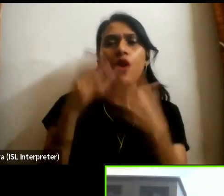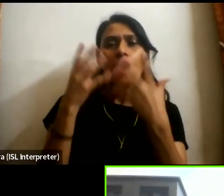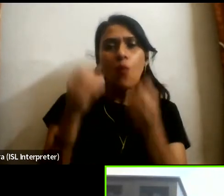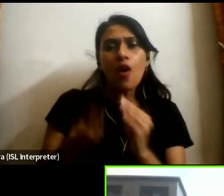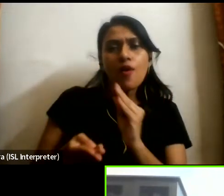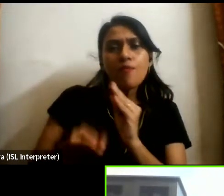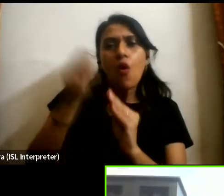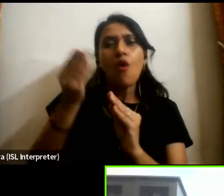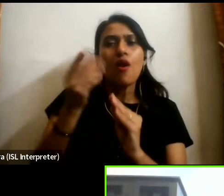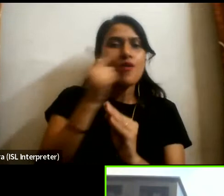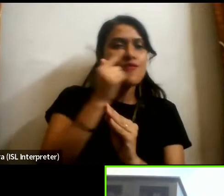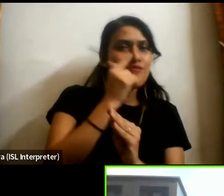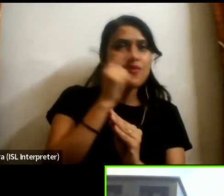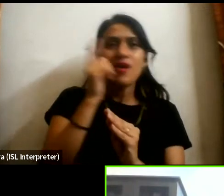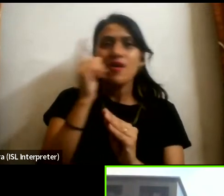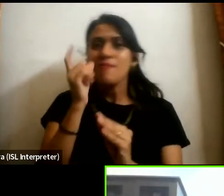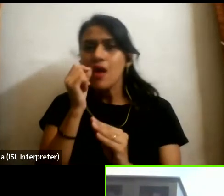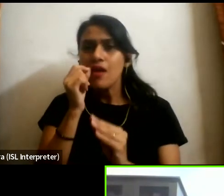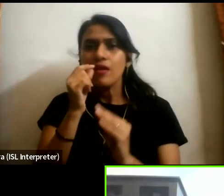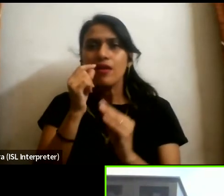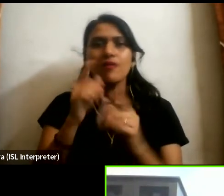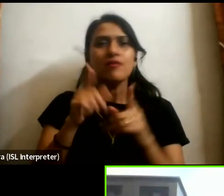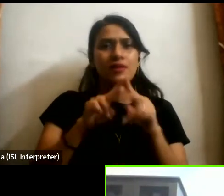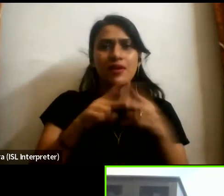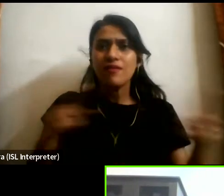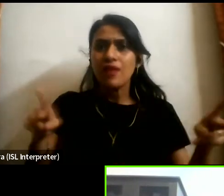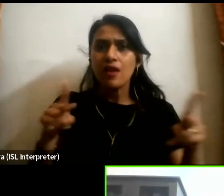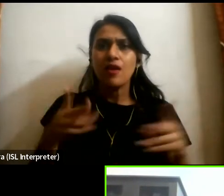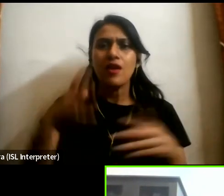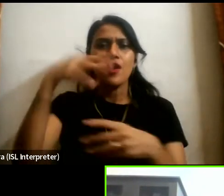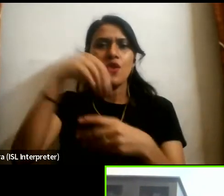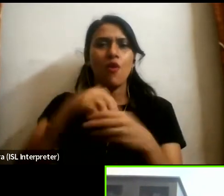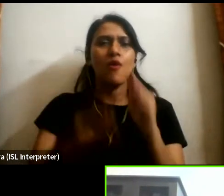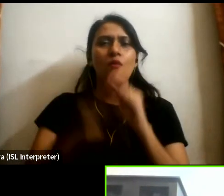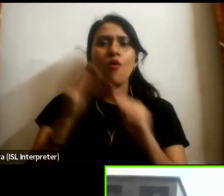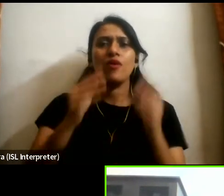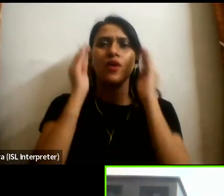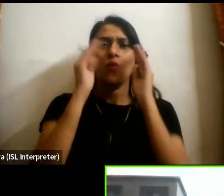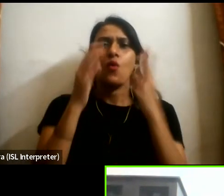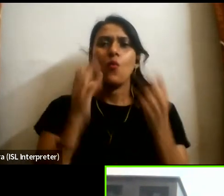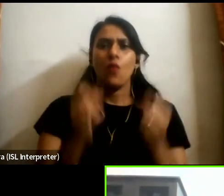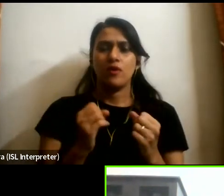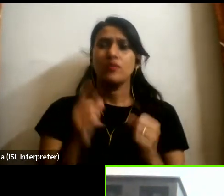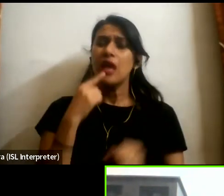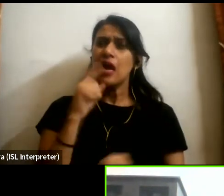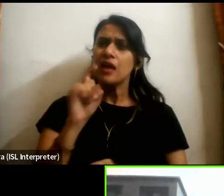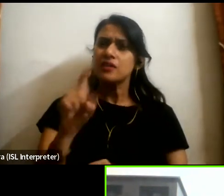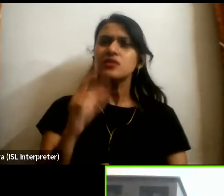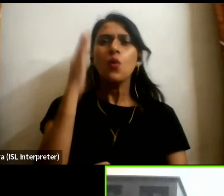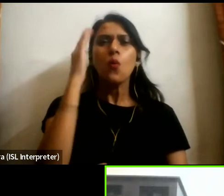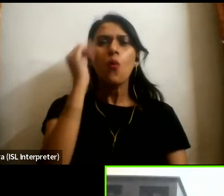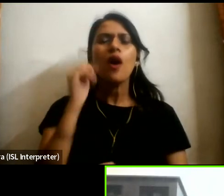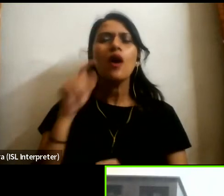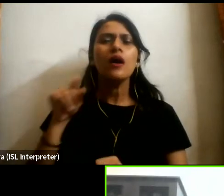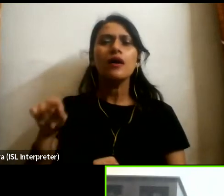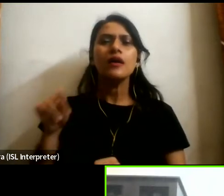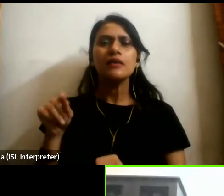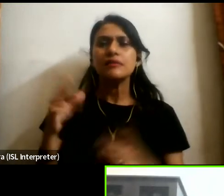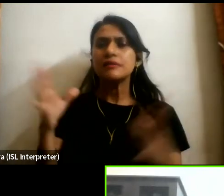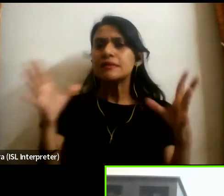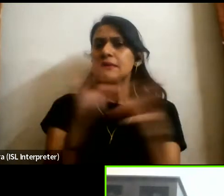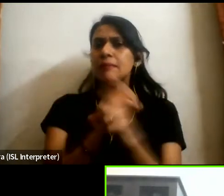gender diversity, wanting to make the system more representative. So why is there this, lack